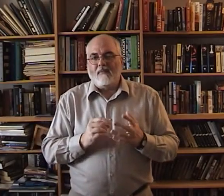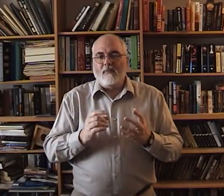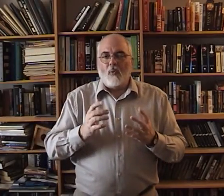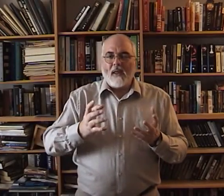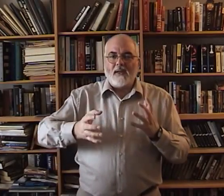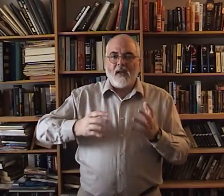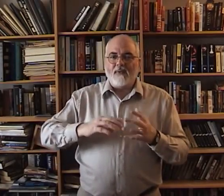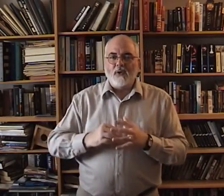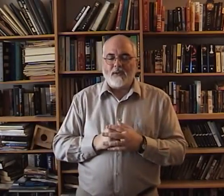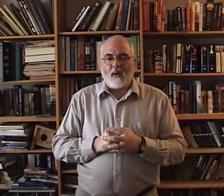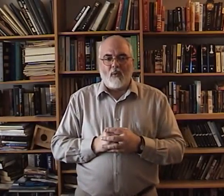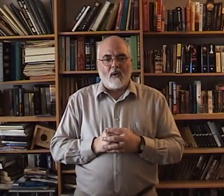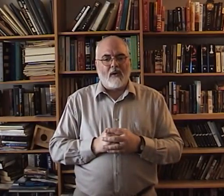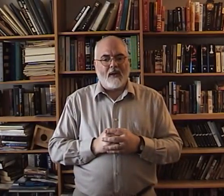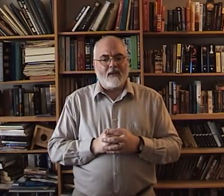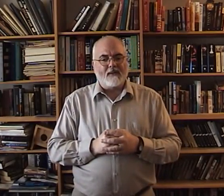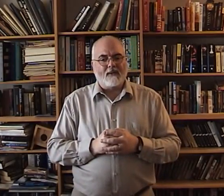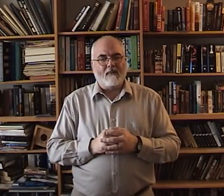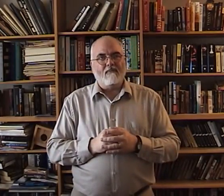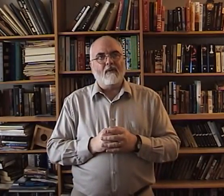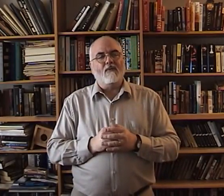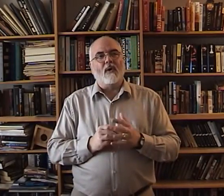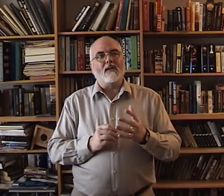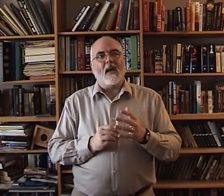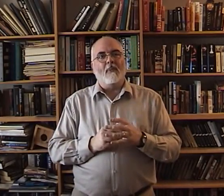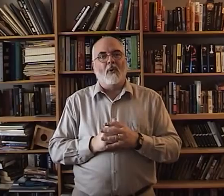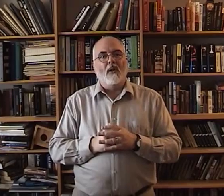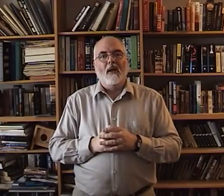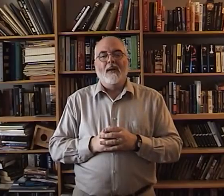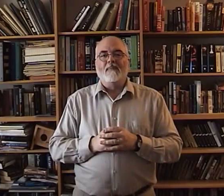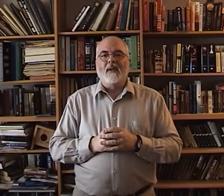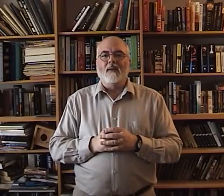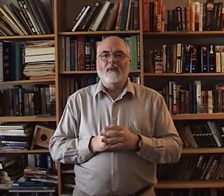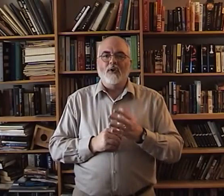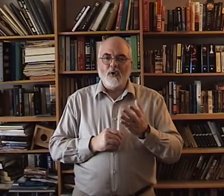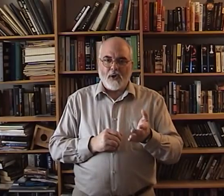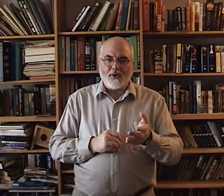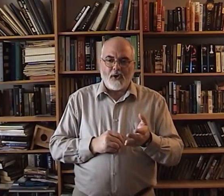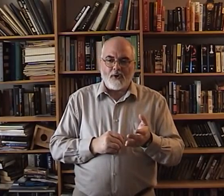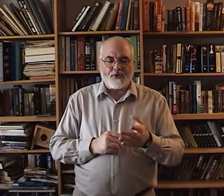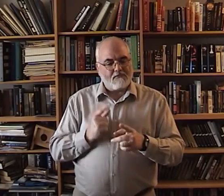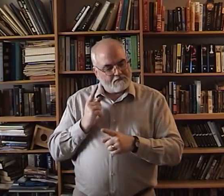The way the deaf use that word is, for example, do you go to church?